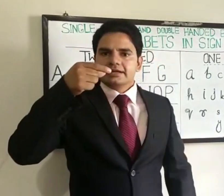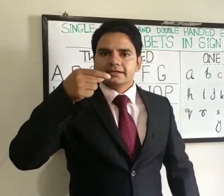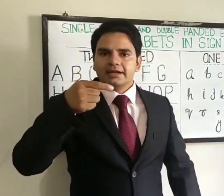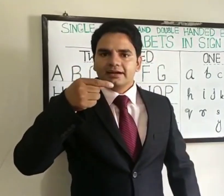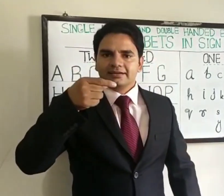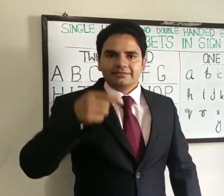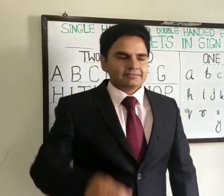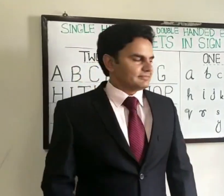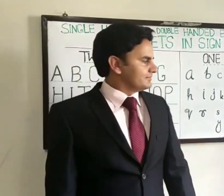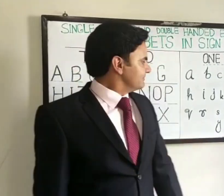G,